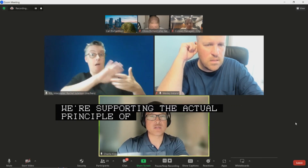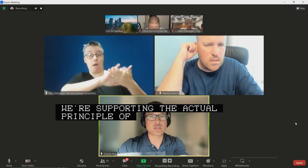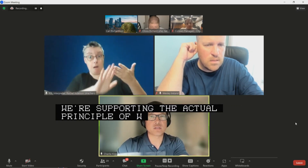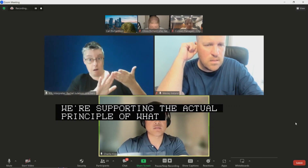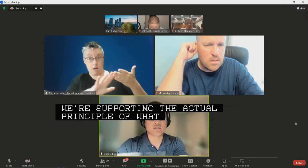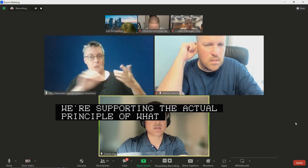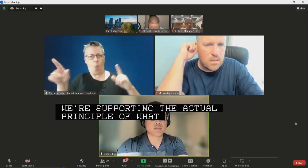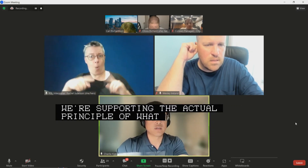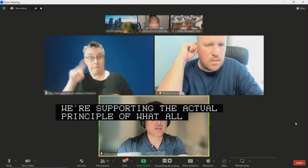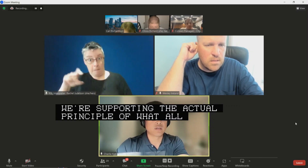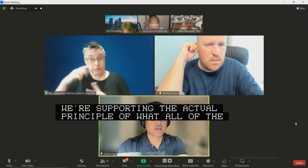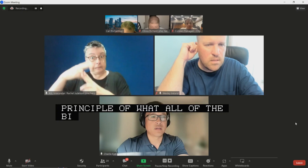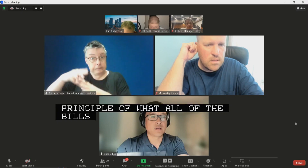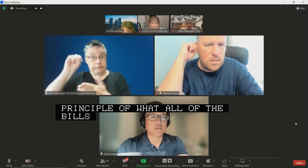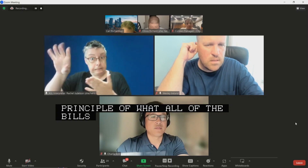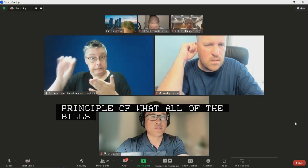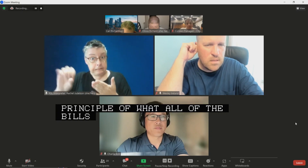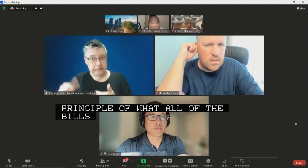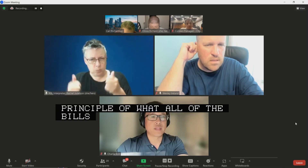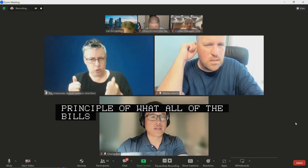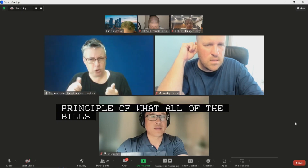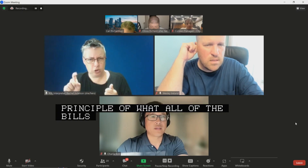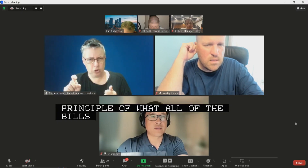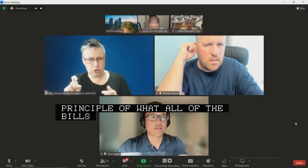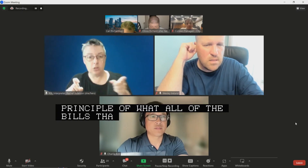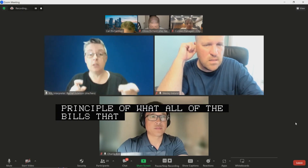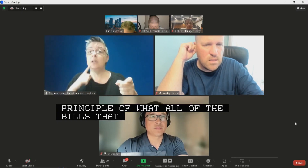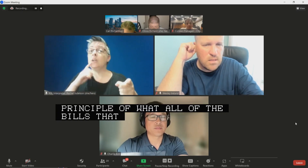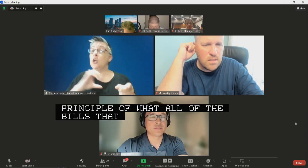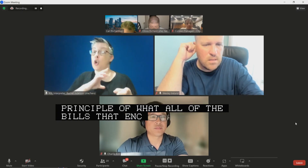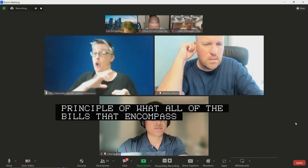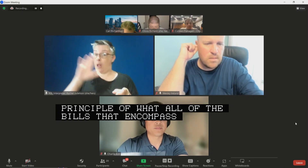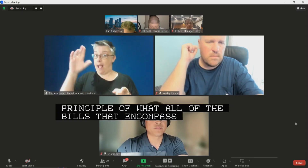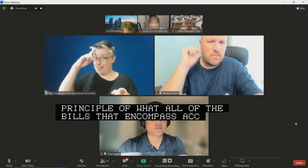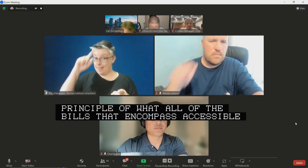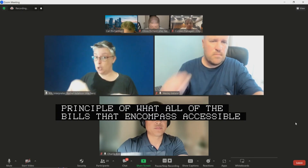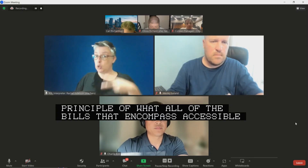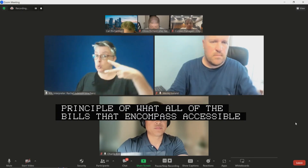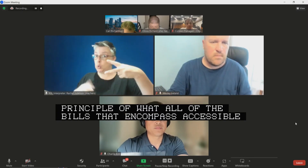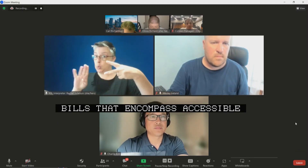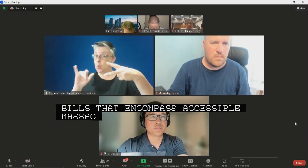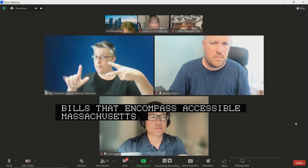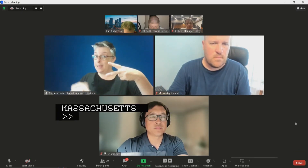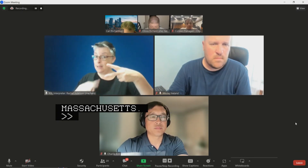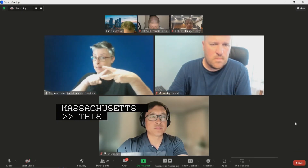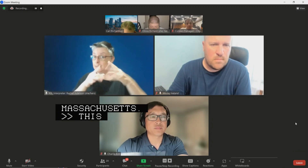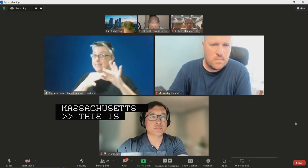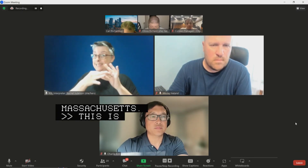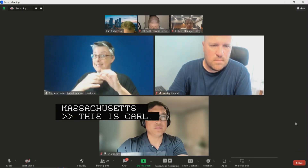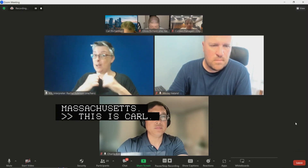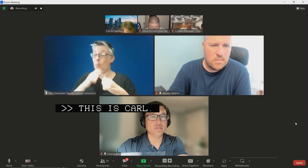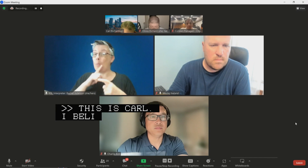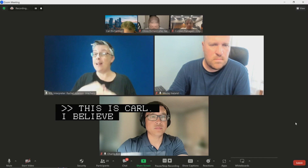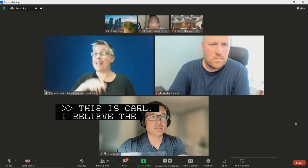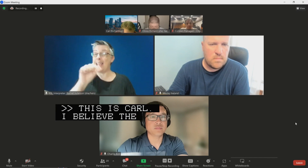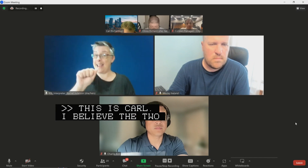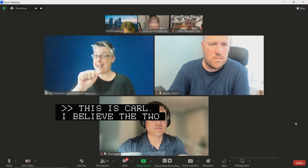accessible Massachusetts? So this is Carl. I believe the two bills have to do with restructuring the